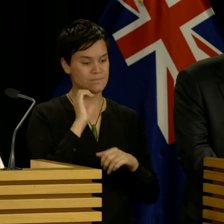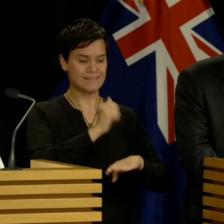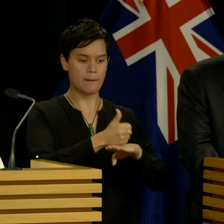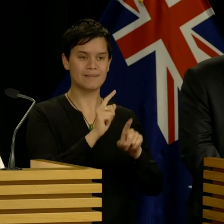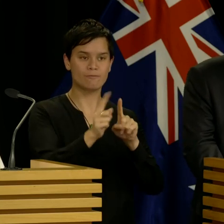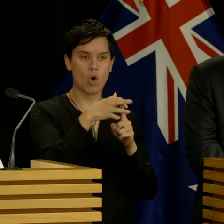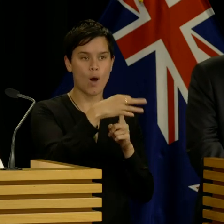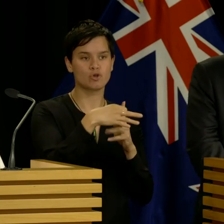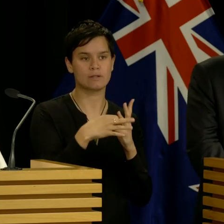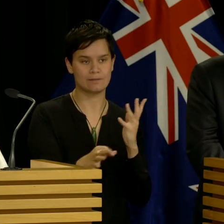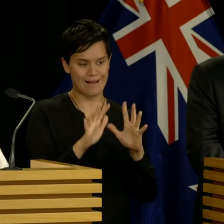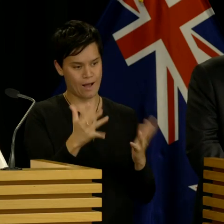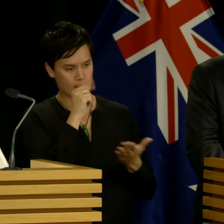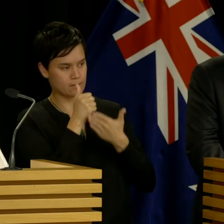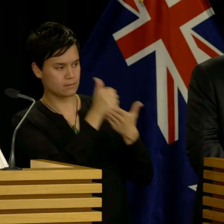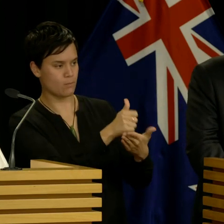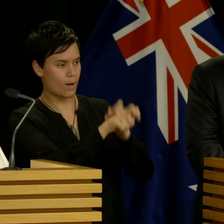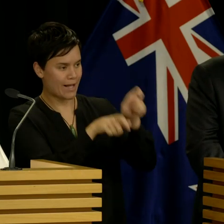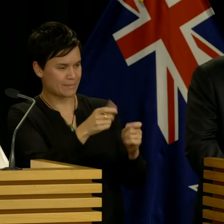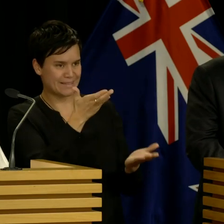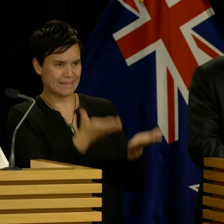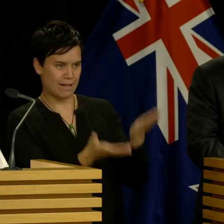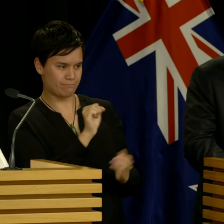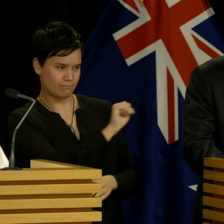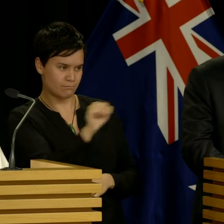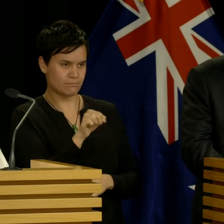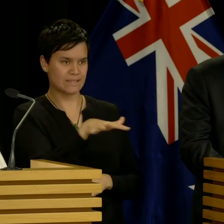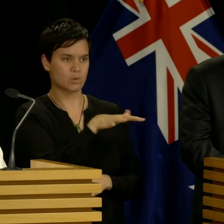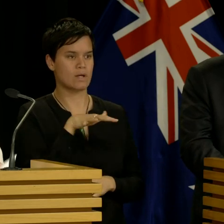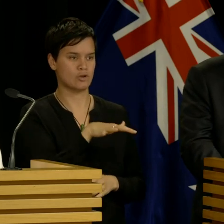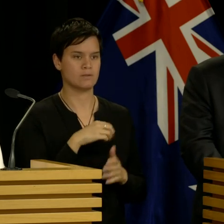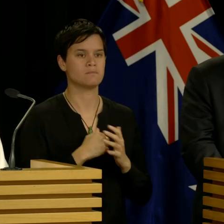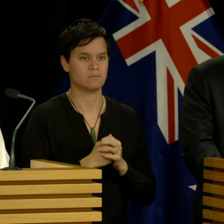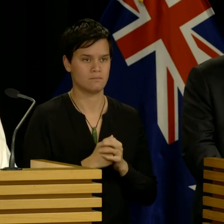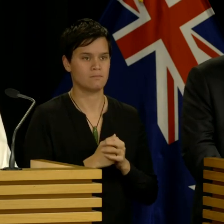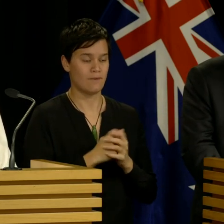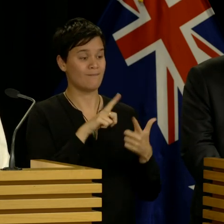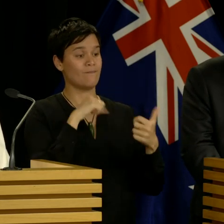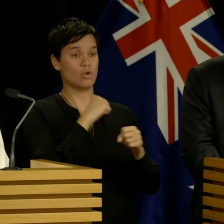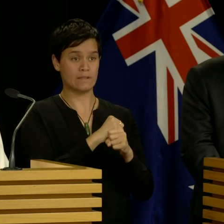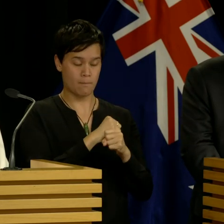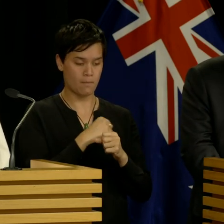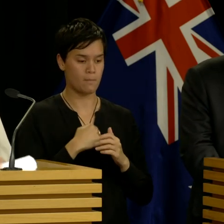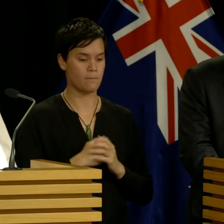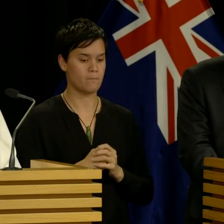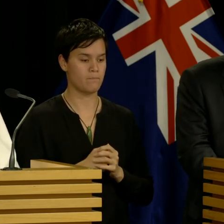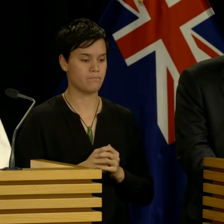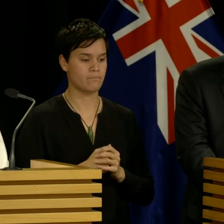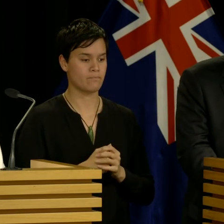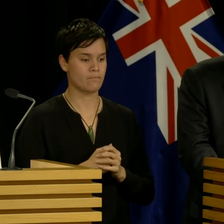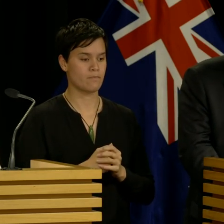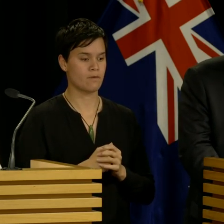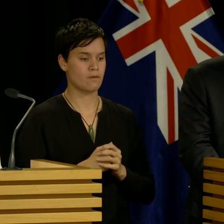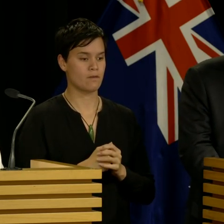for supporting their customers depending on their customers' individual circumstances. These include reducing or suspending